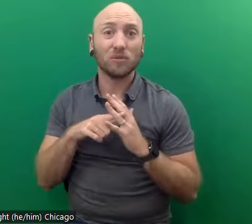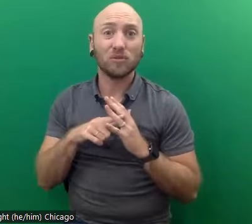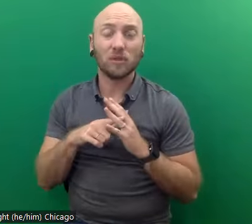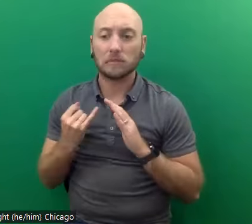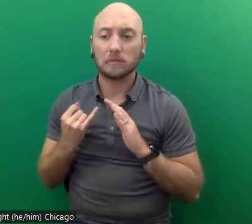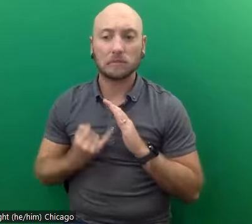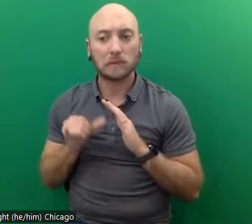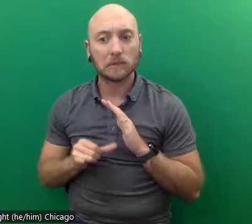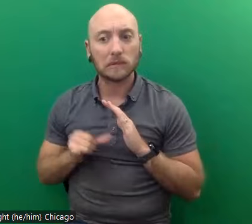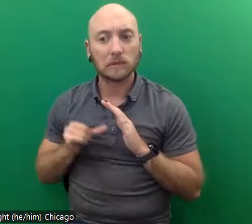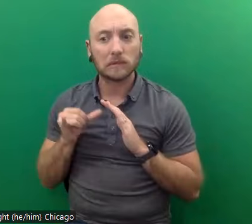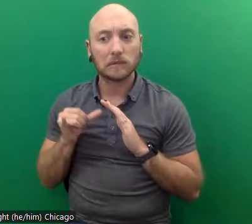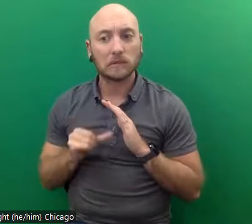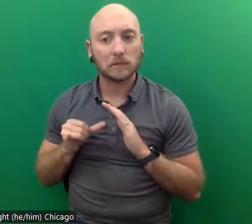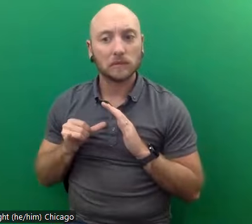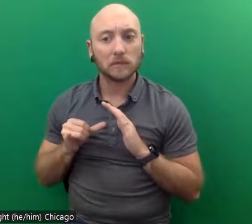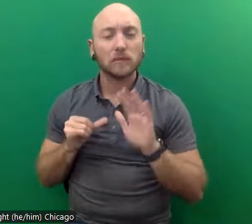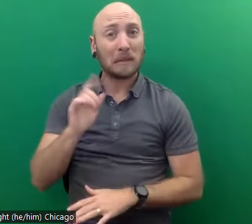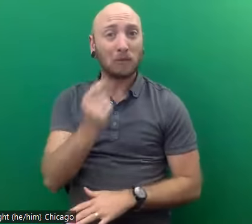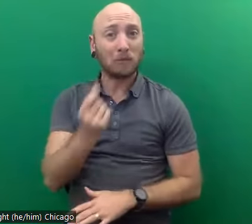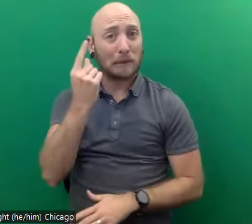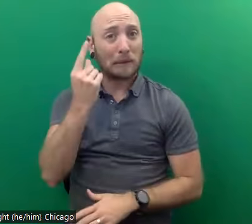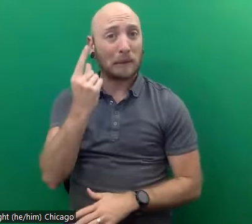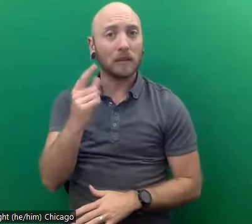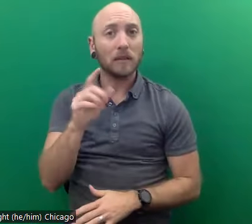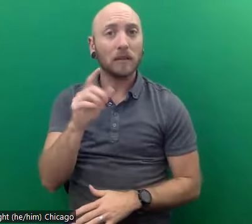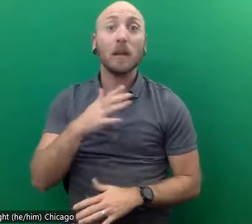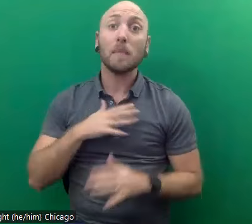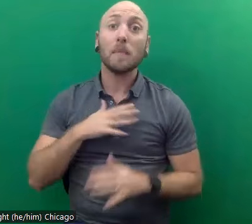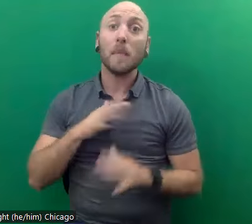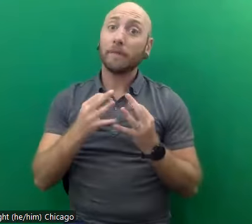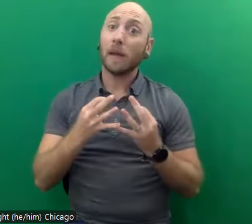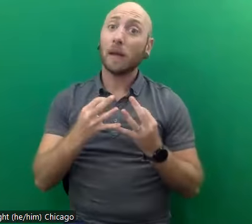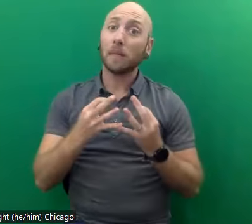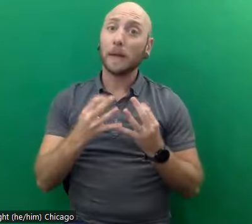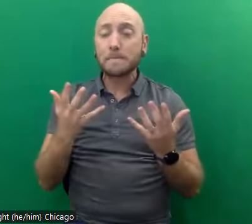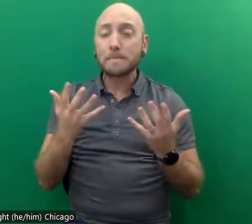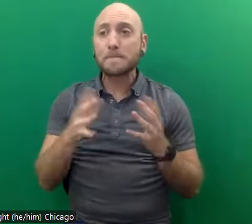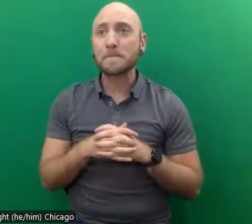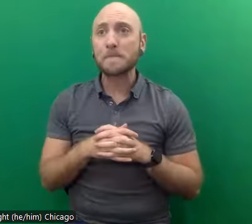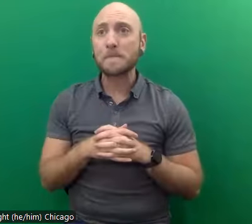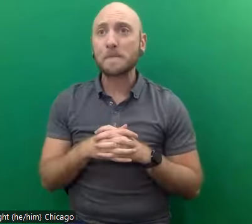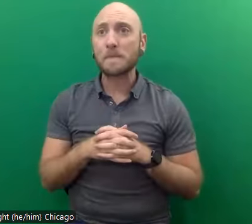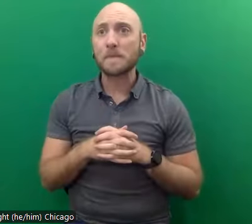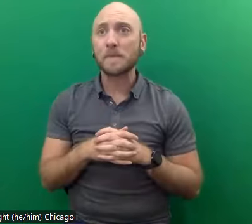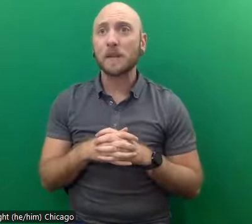was because I was 9 years old, and I came from the type of family that if you don't talk about anything, everything kind of fixes